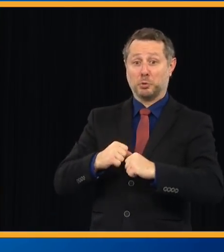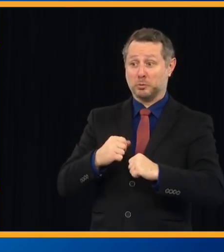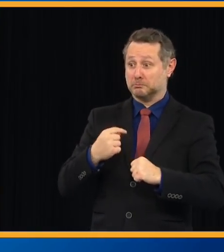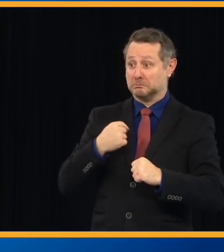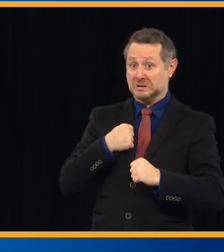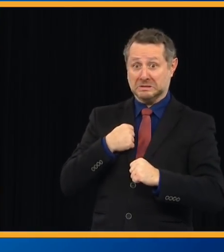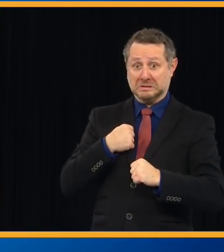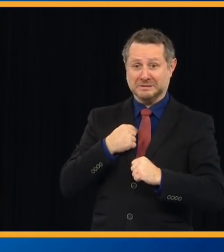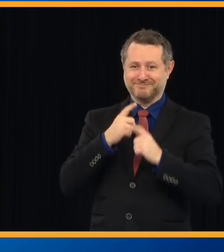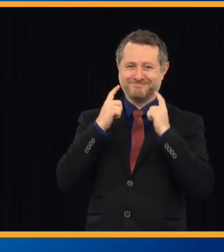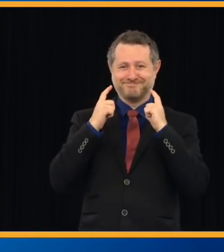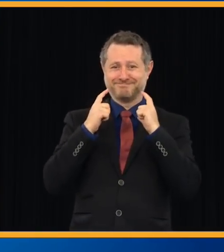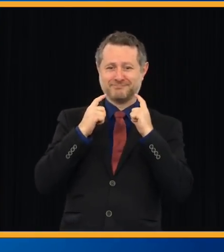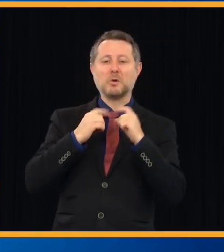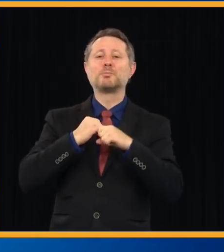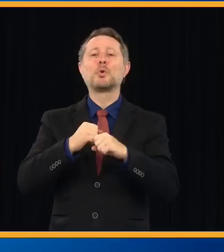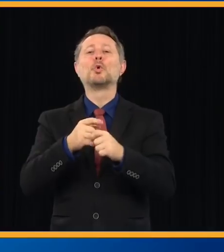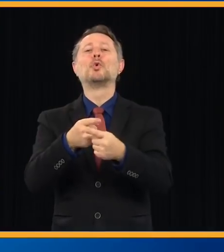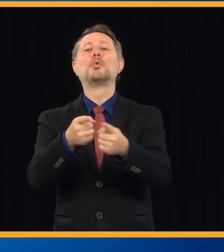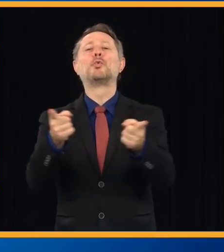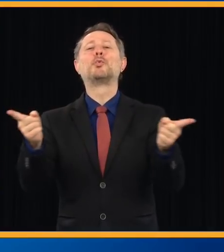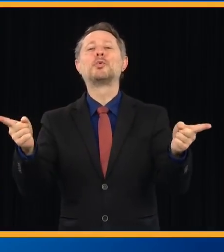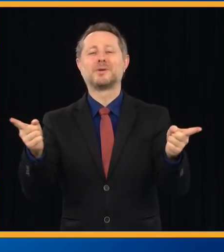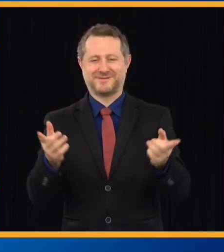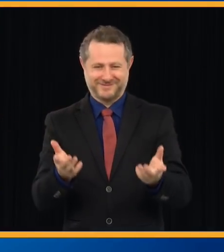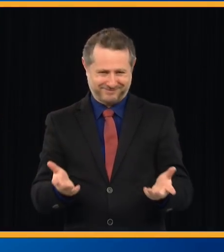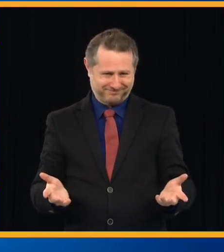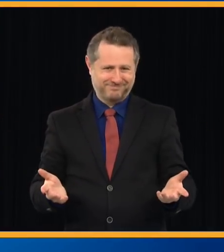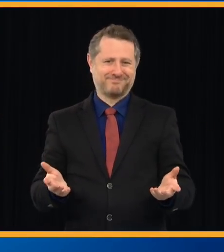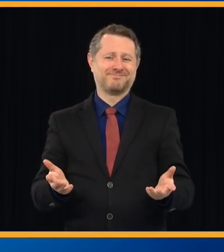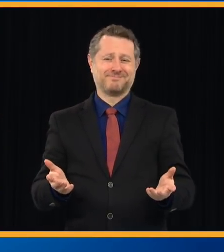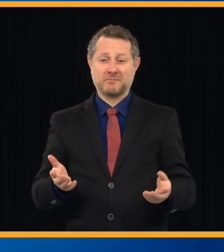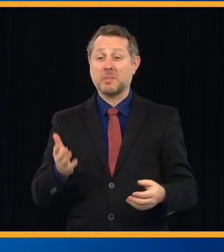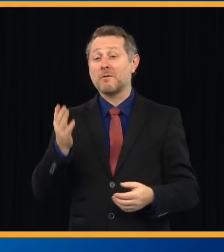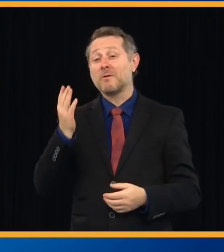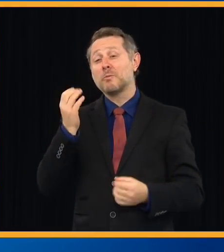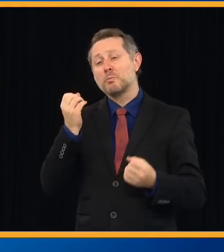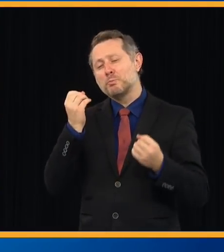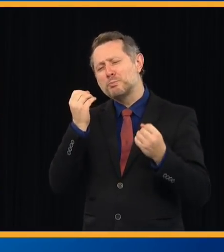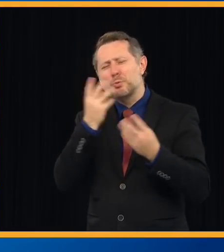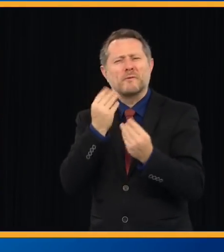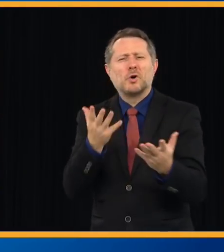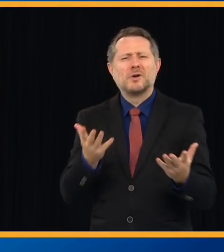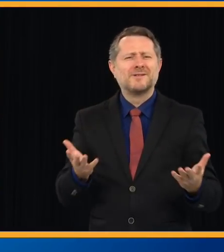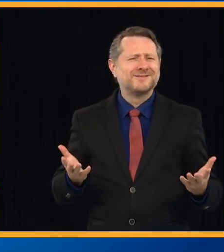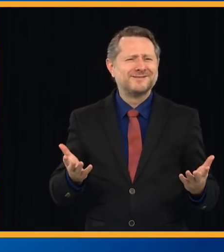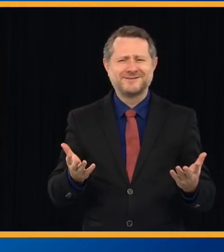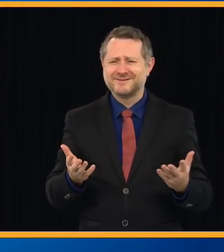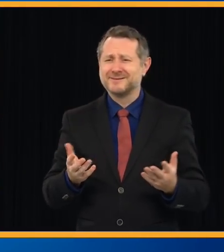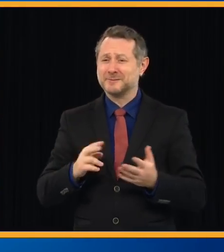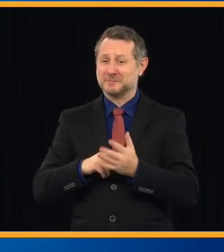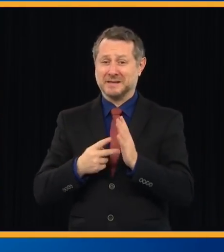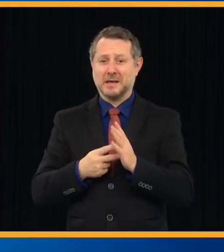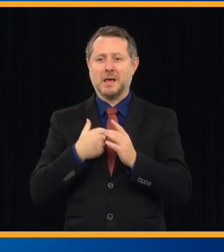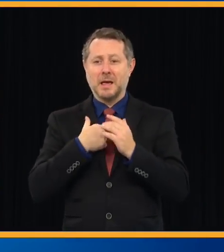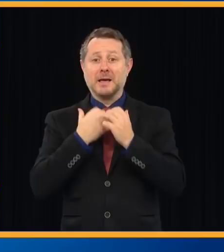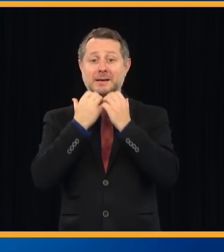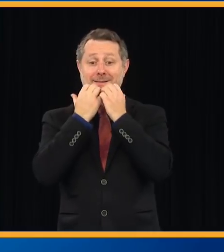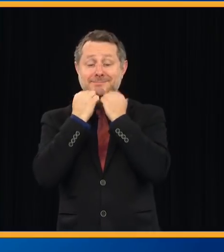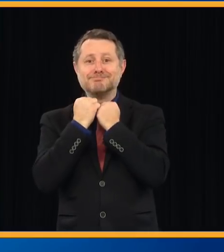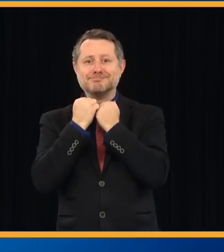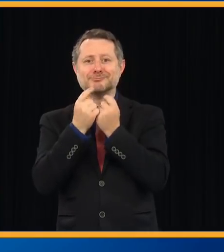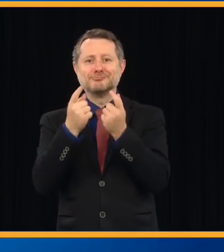mask to protect you. What a beautiful sign of caring, of